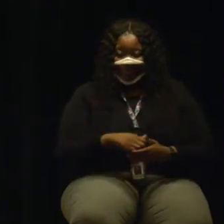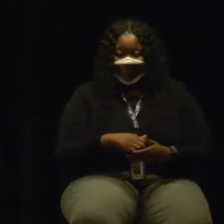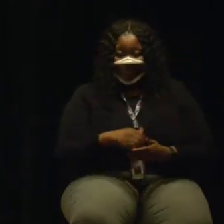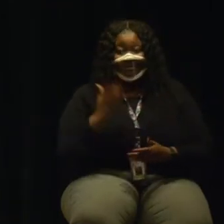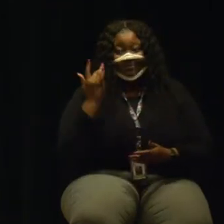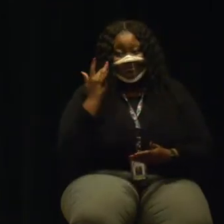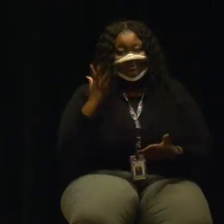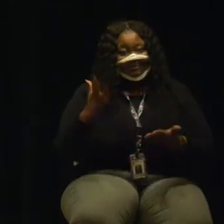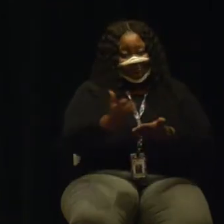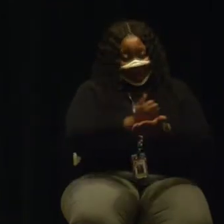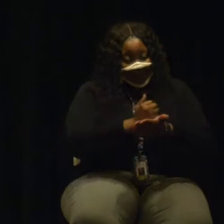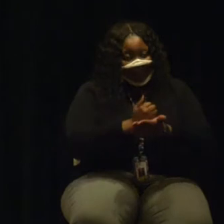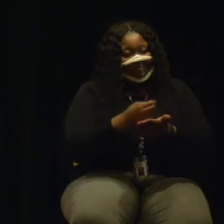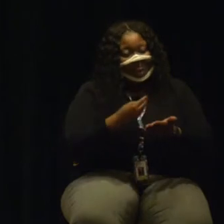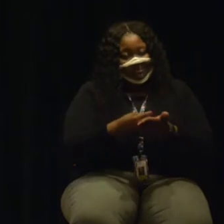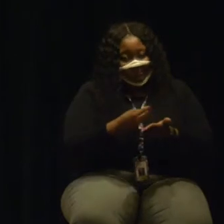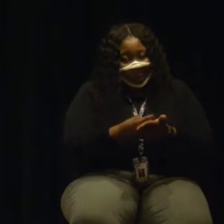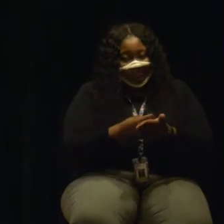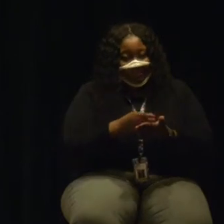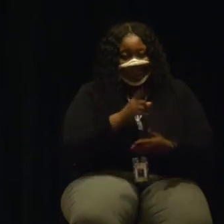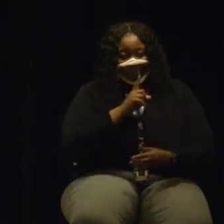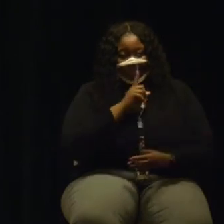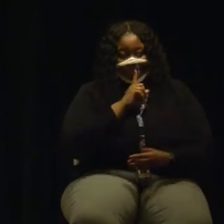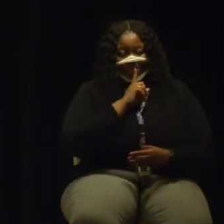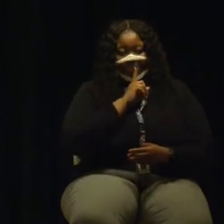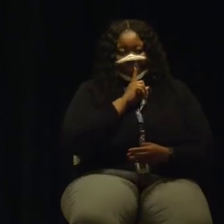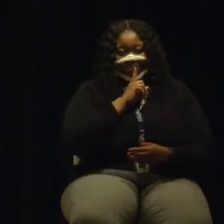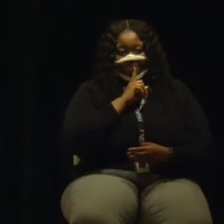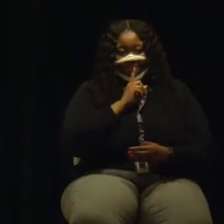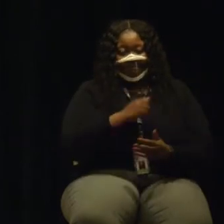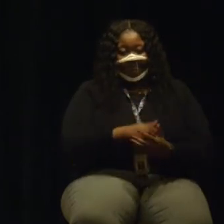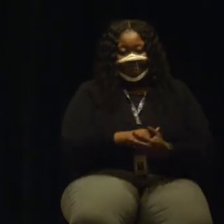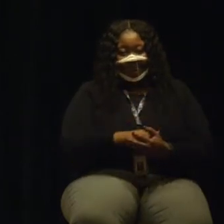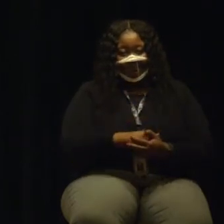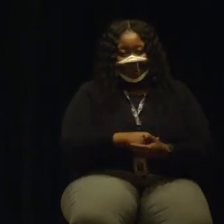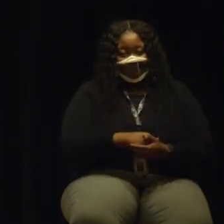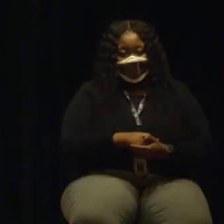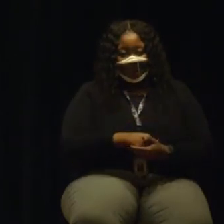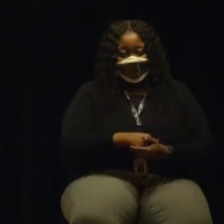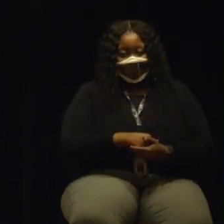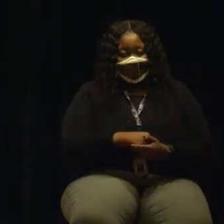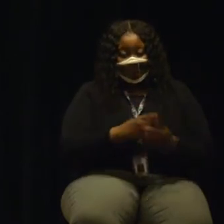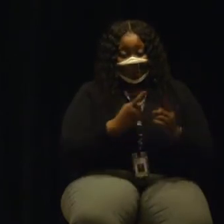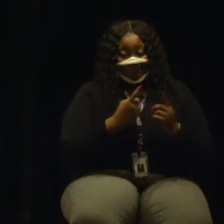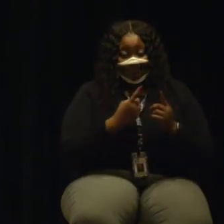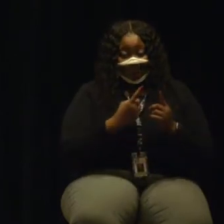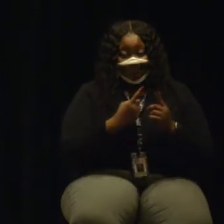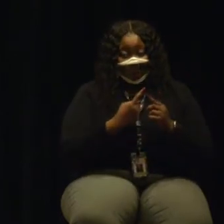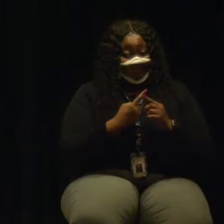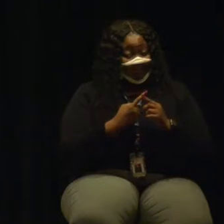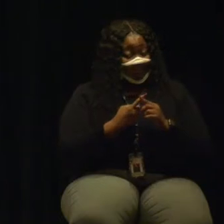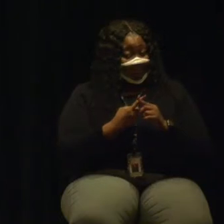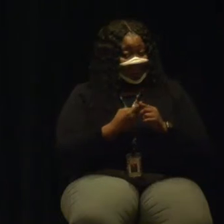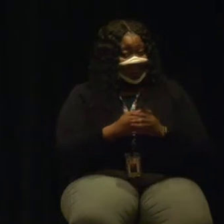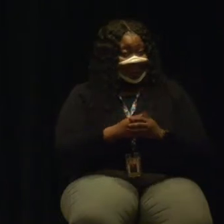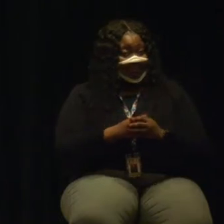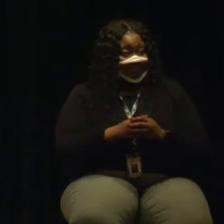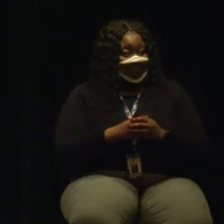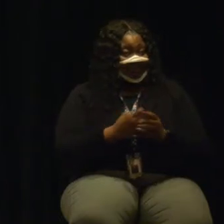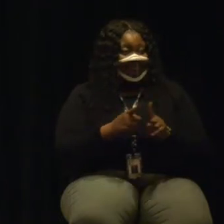know what I mean, political stance. So that's what I'm saying. Like, you would say, like, but, so I was just wanting to know,